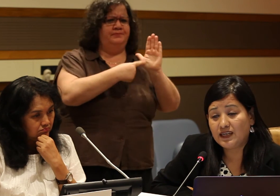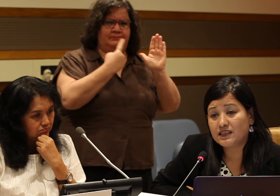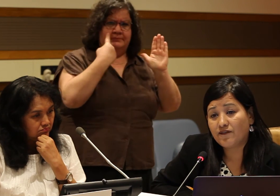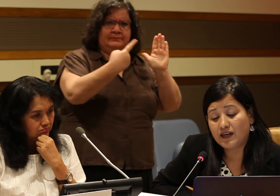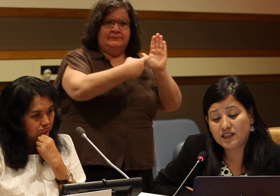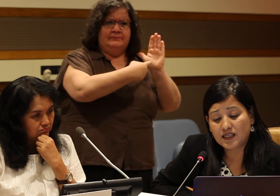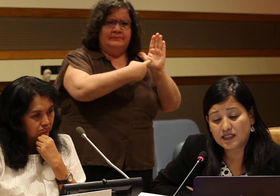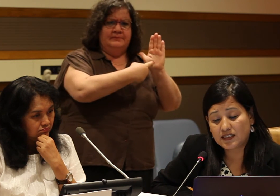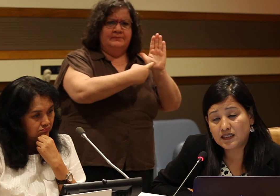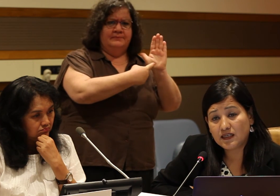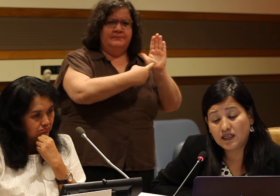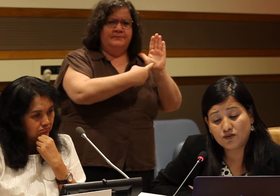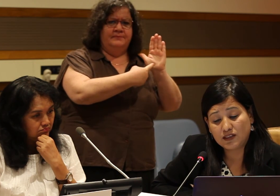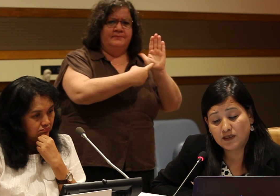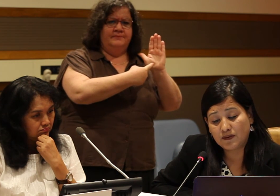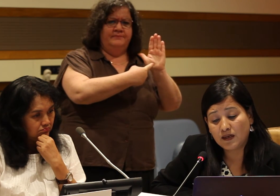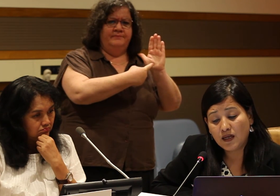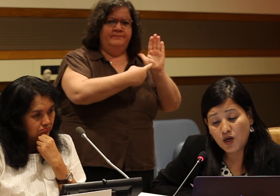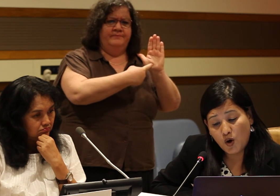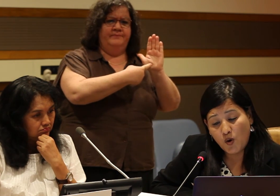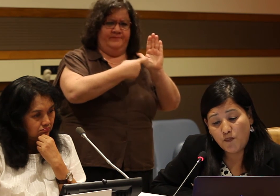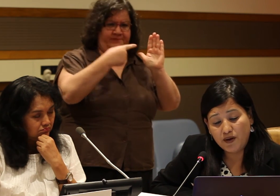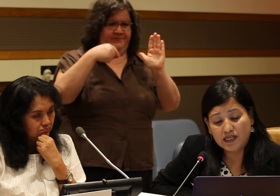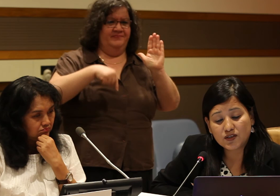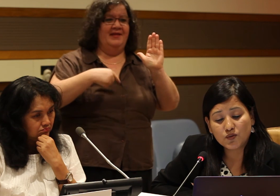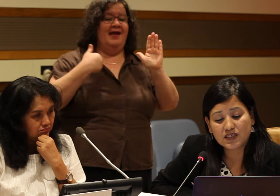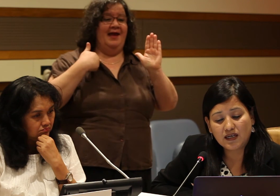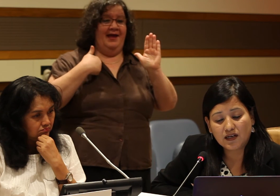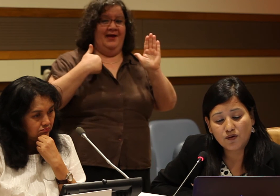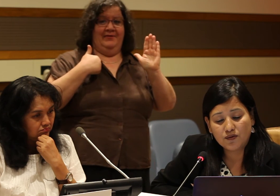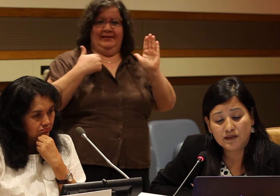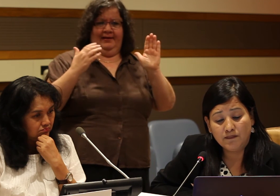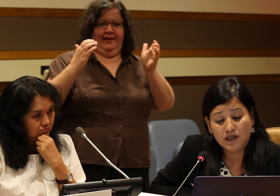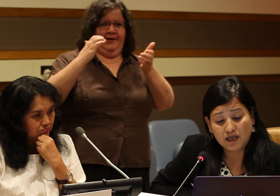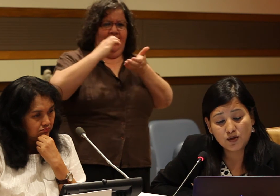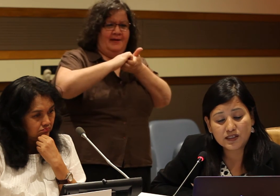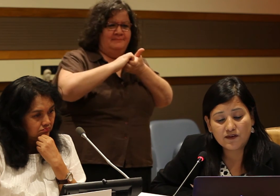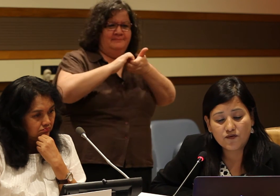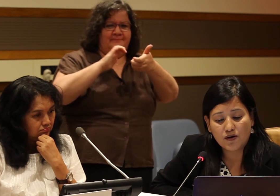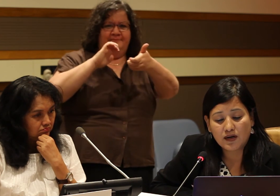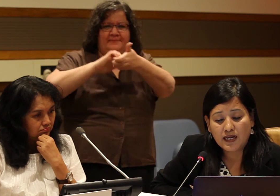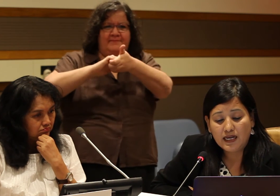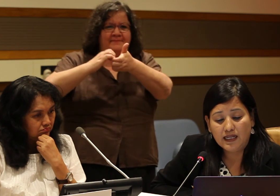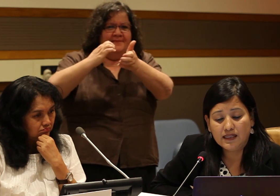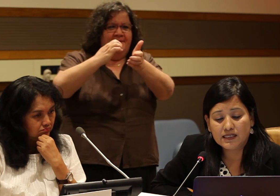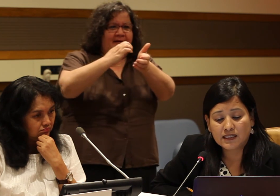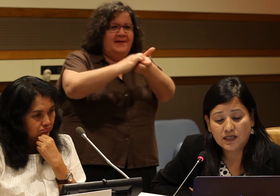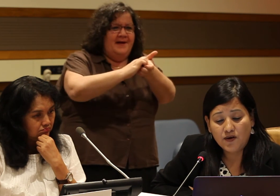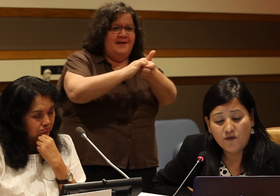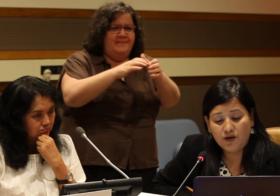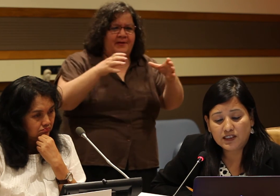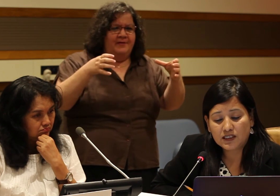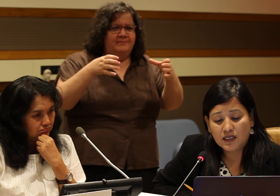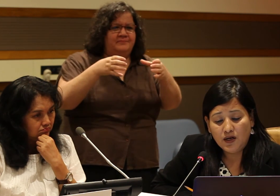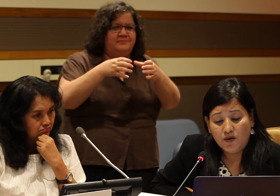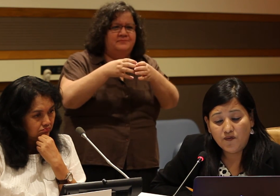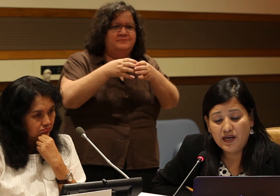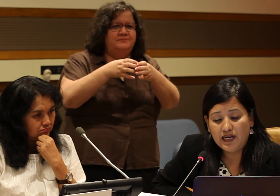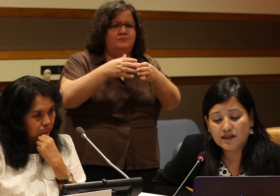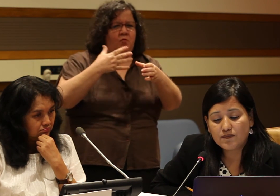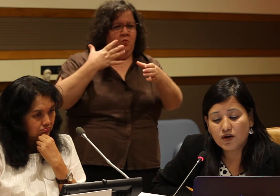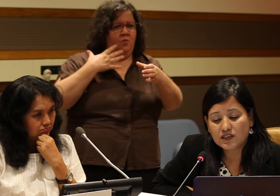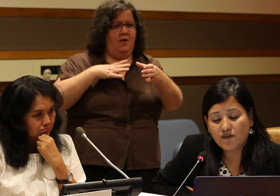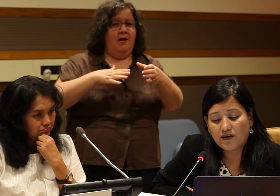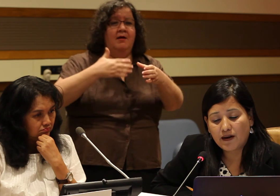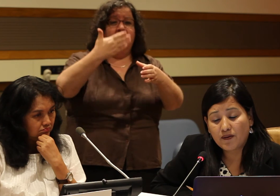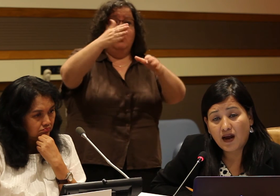to create a very just, equitable, open, and socially inclusive world in this which we